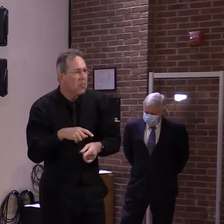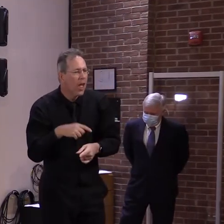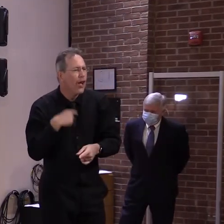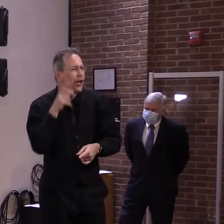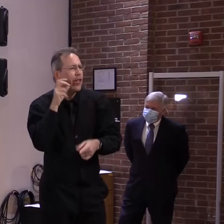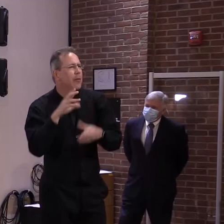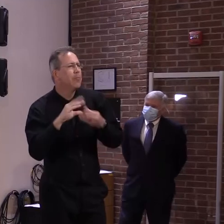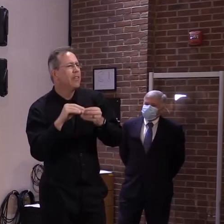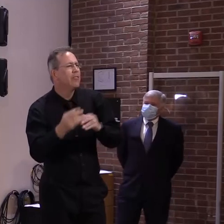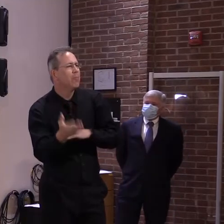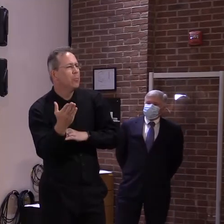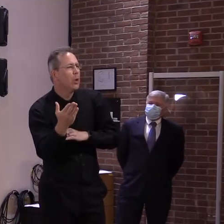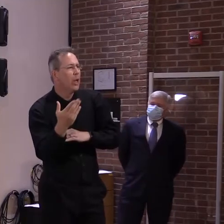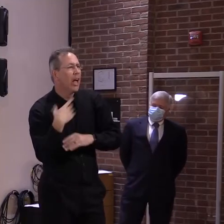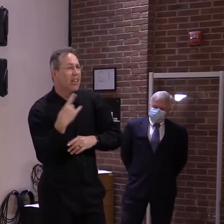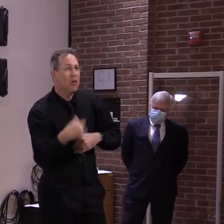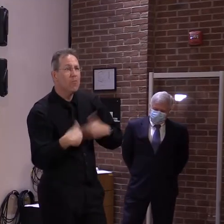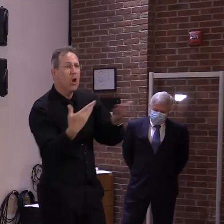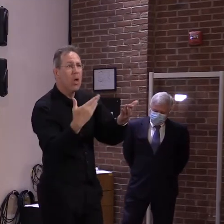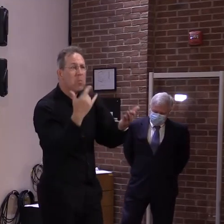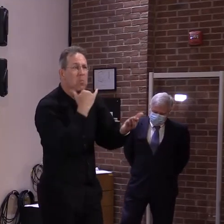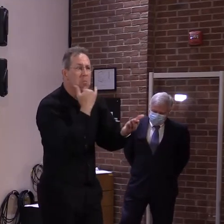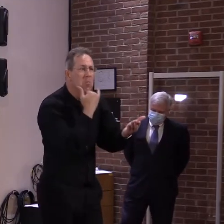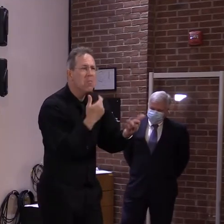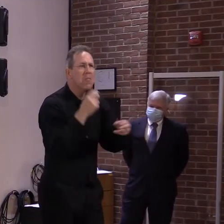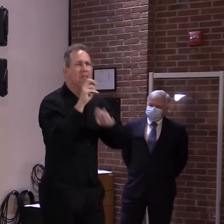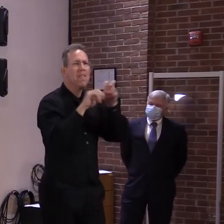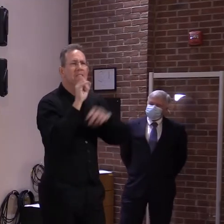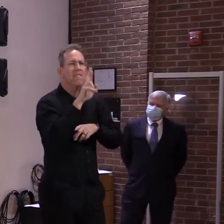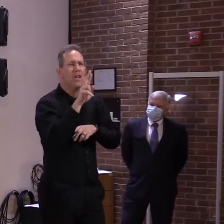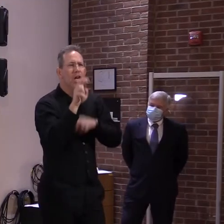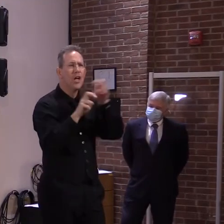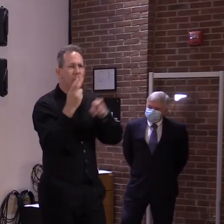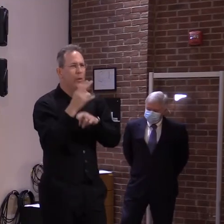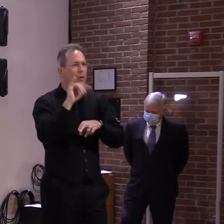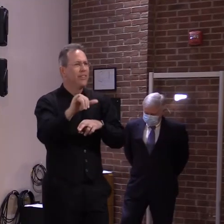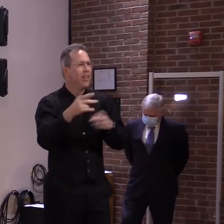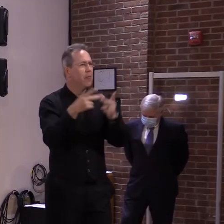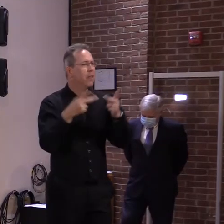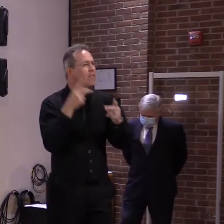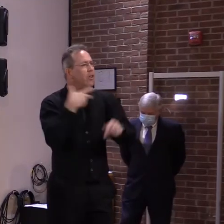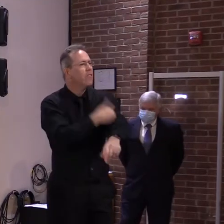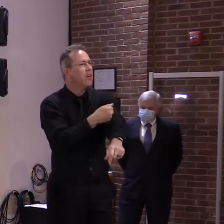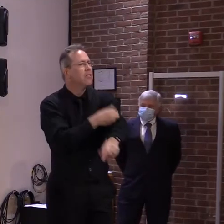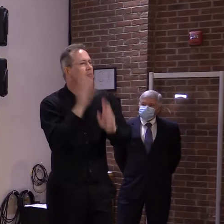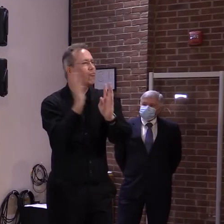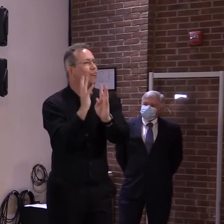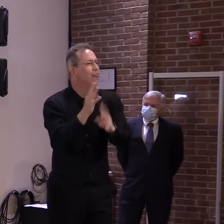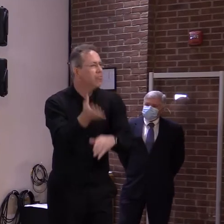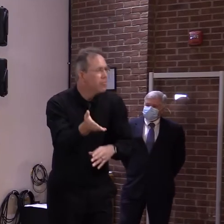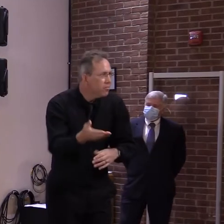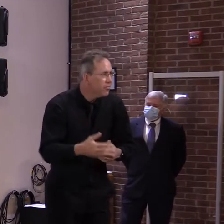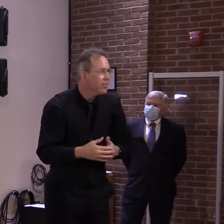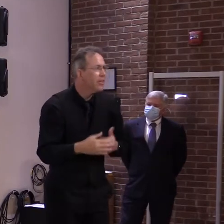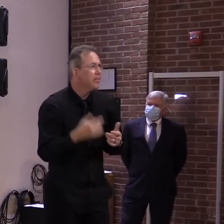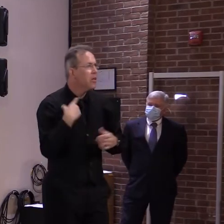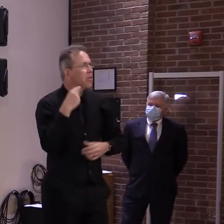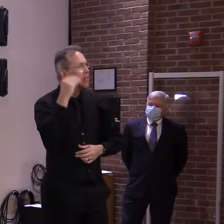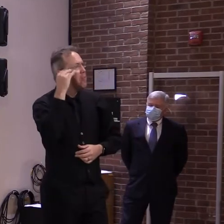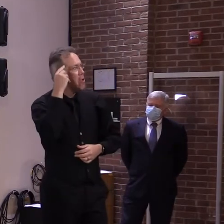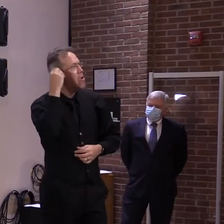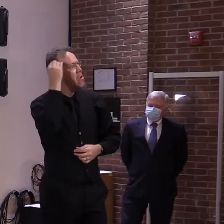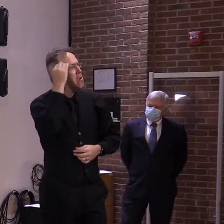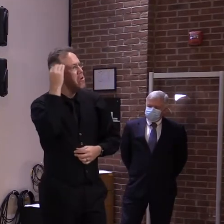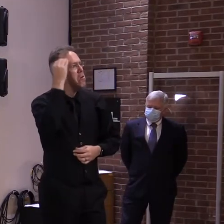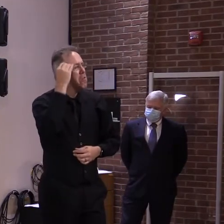going to be starting. It's not too early to start thinking about them in July and throughout the fall, even though we'll